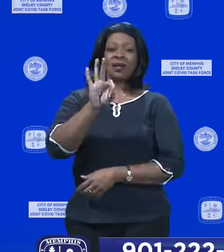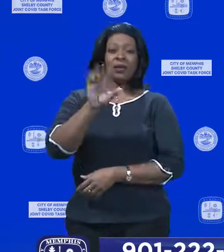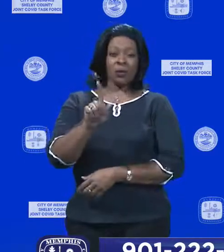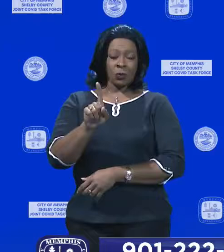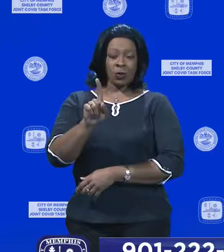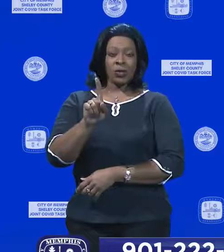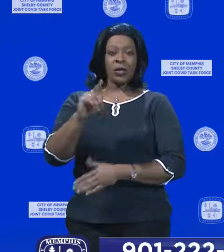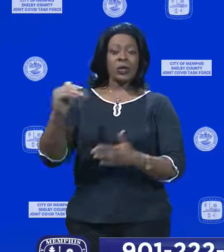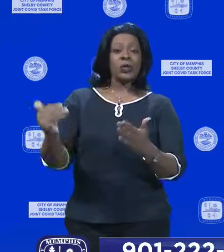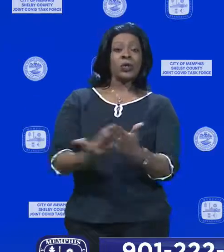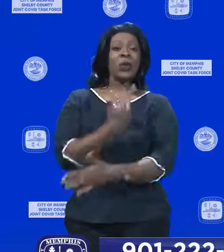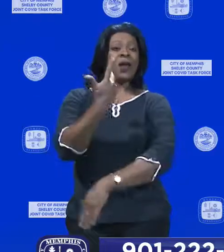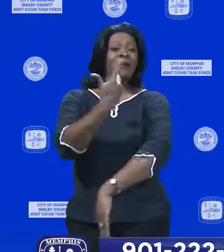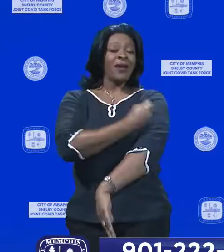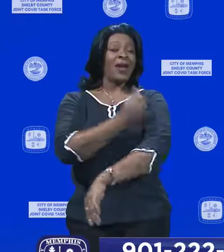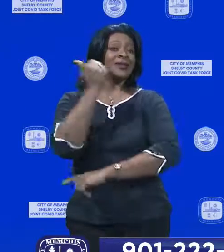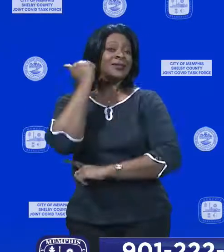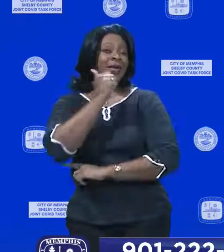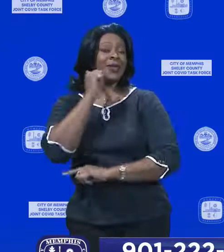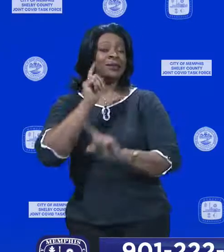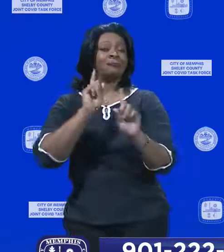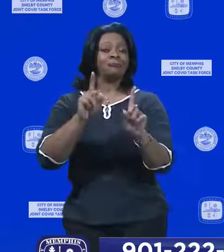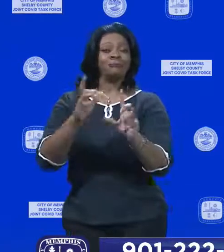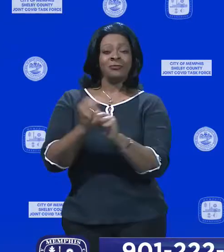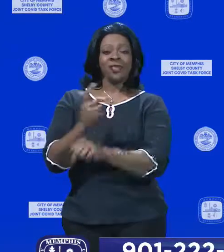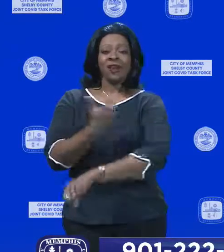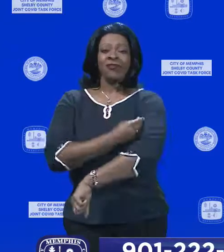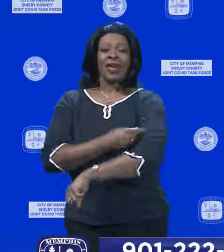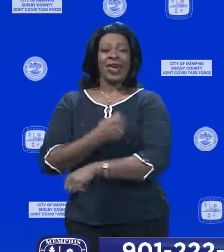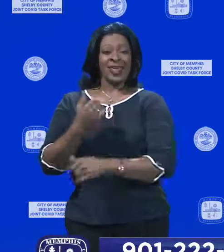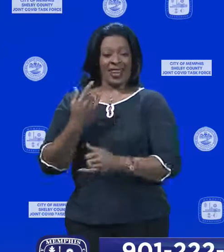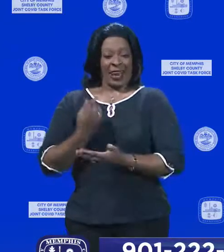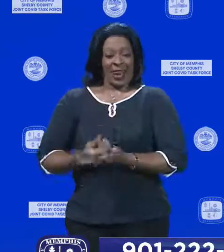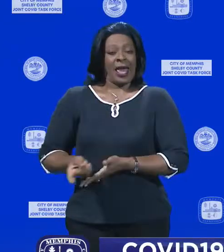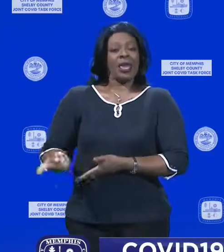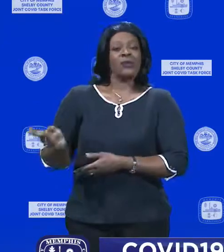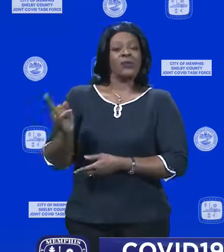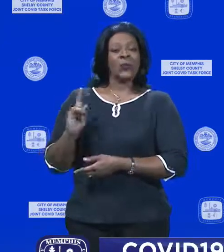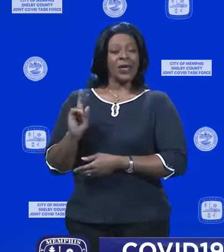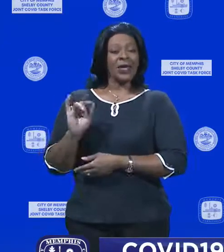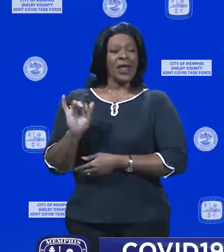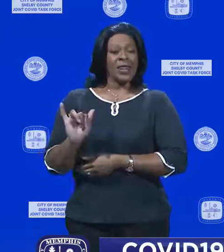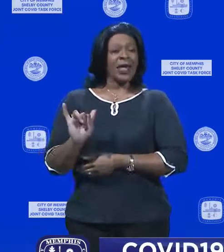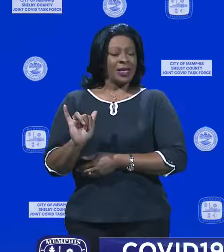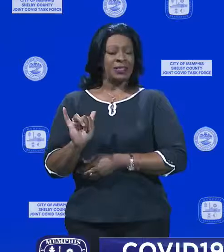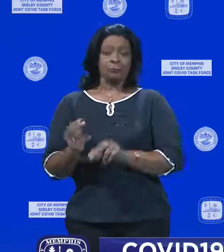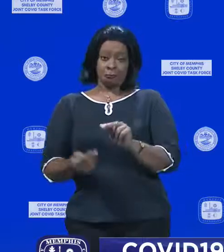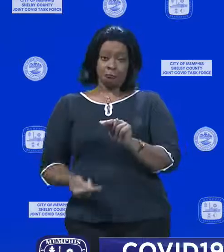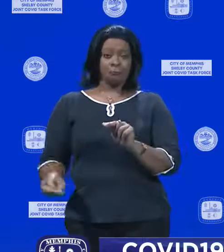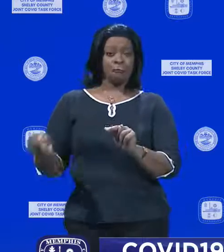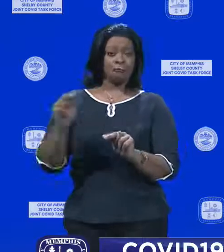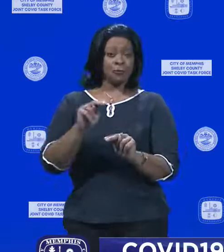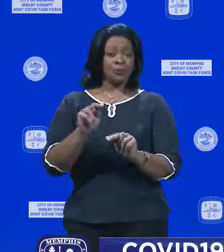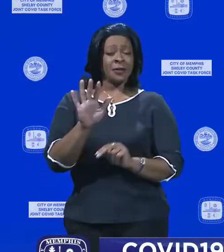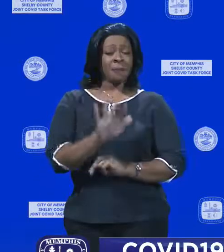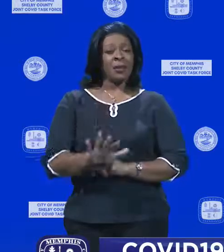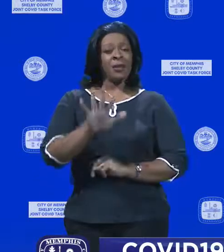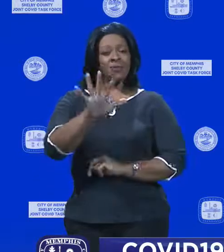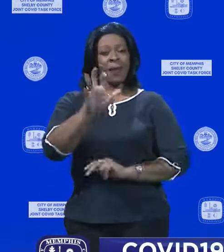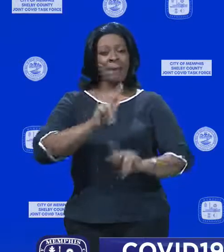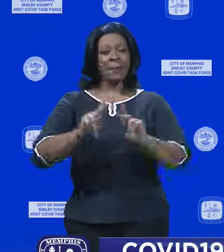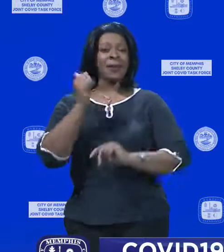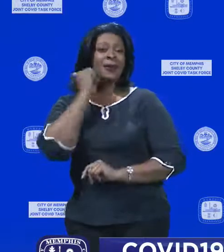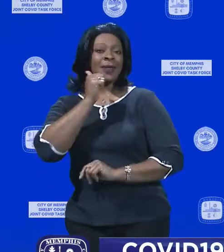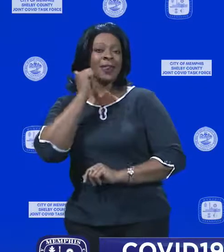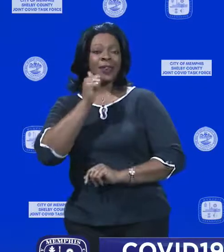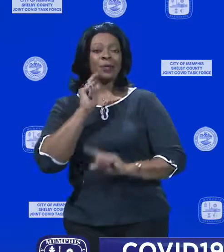1,591 new vaccinations per day on average over the last week. That is up by about 500 people per